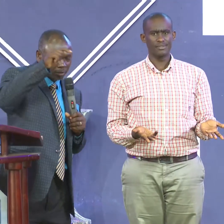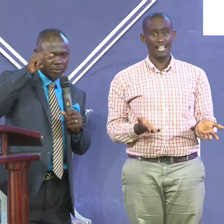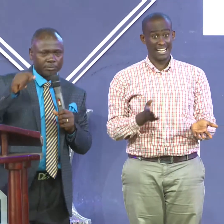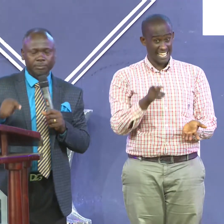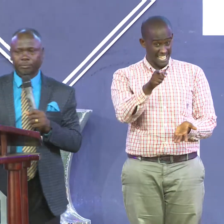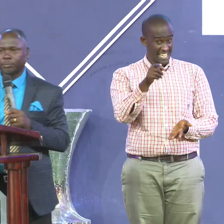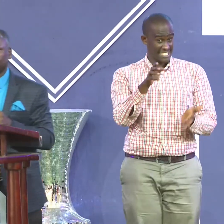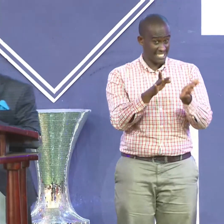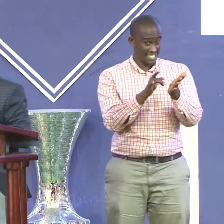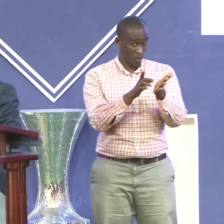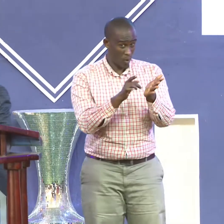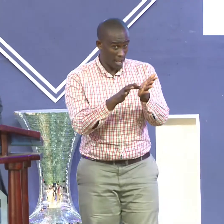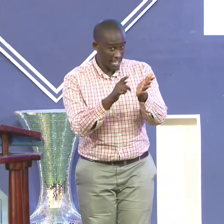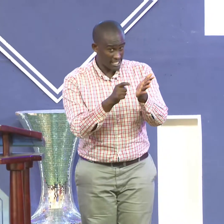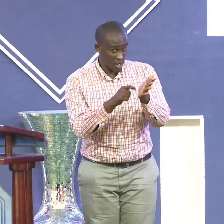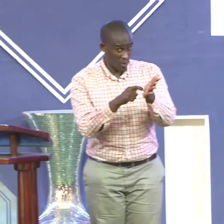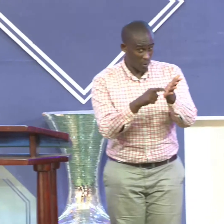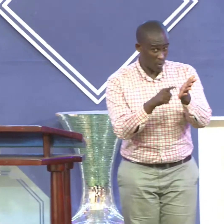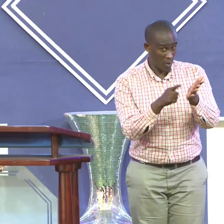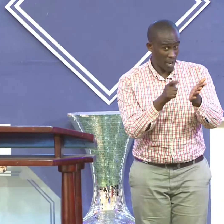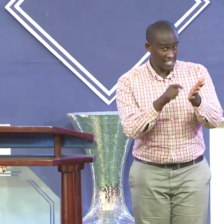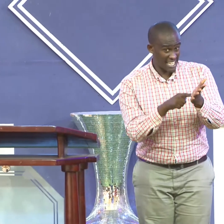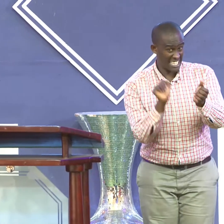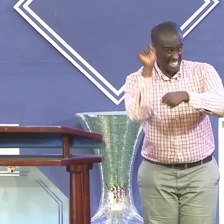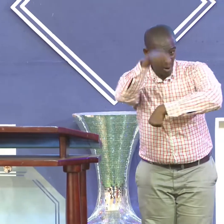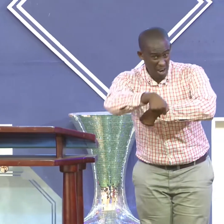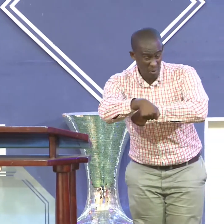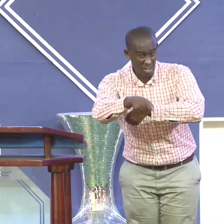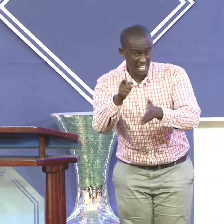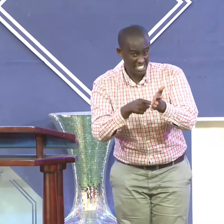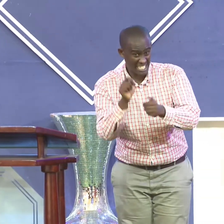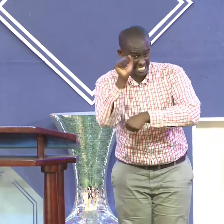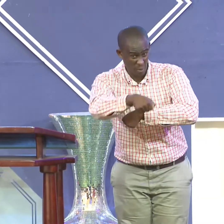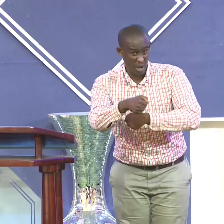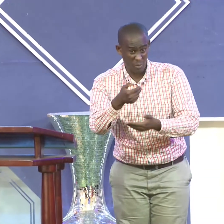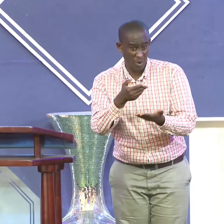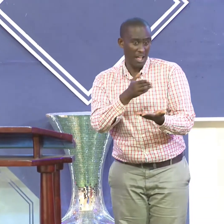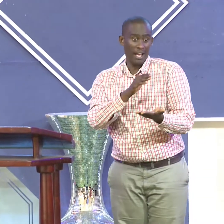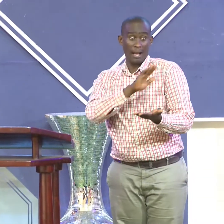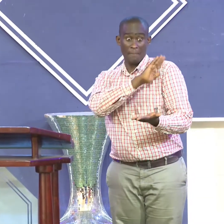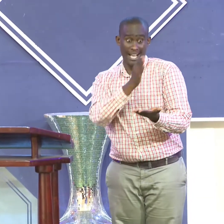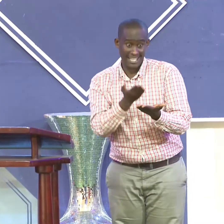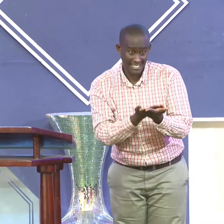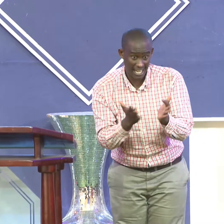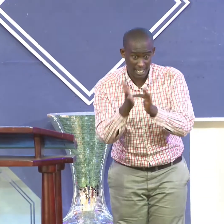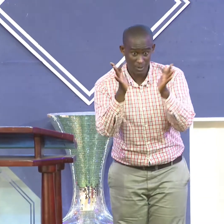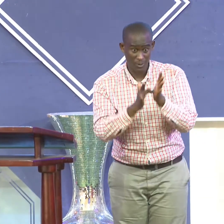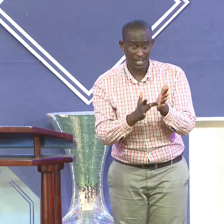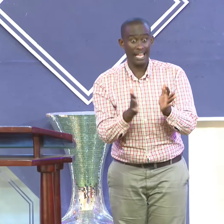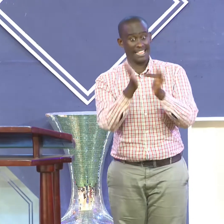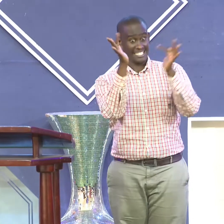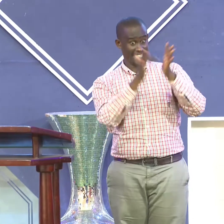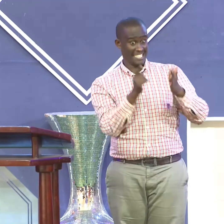bwenzi. The seed that was not overcome by the spirit of adultery. Weeyingira mu ffe bwe pa. When it enters us, wenzibufuruma